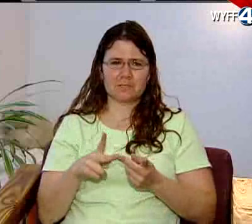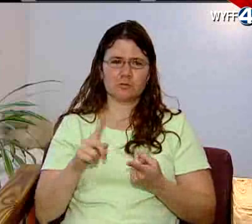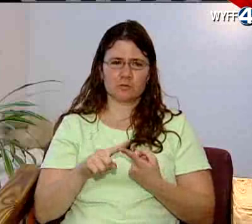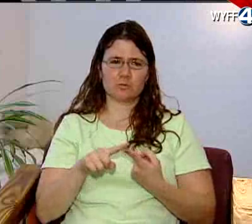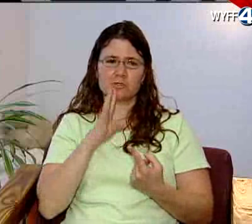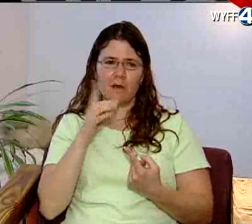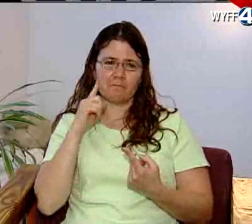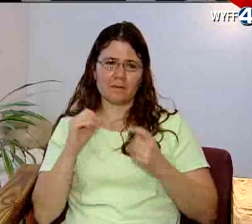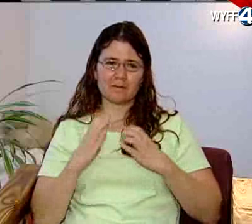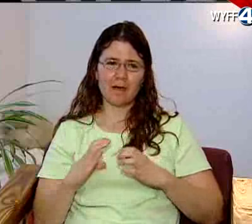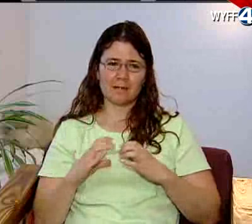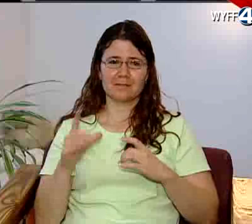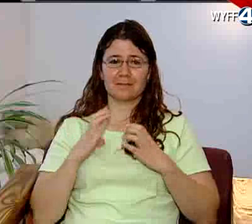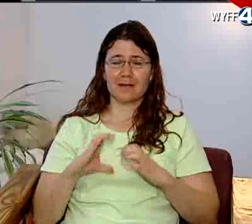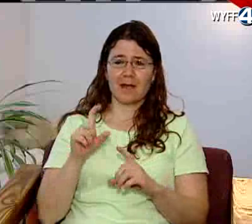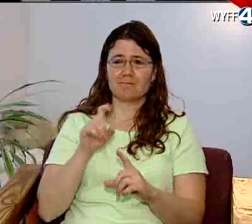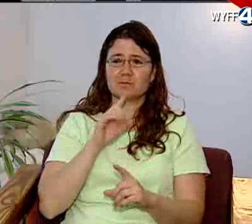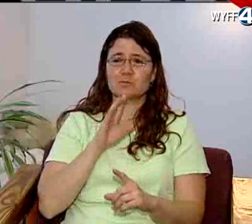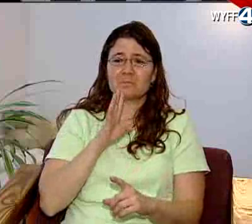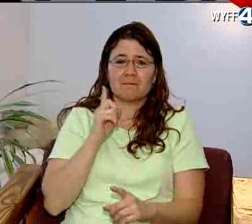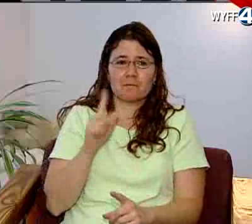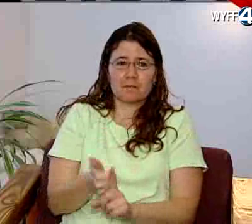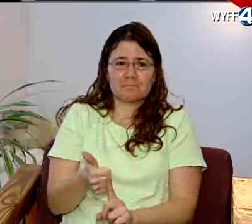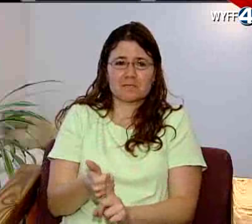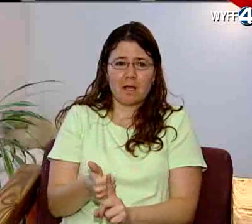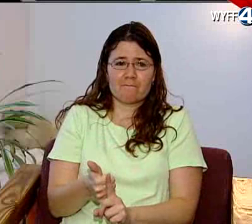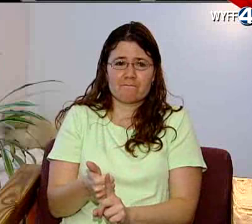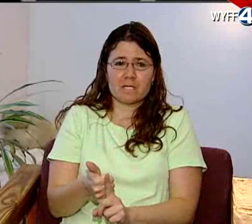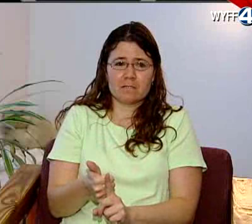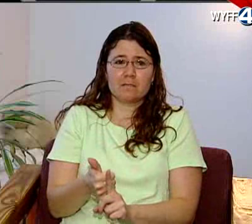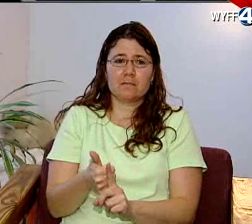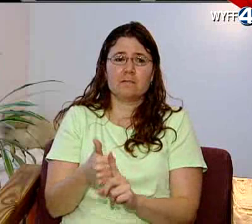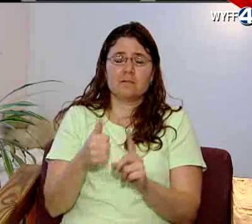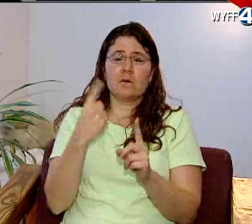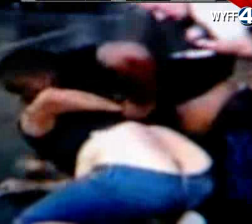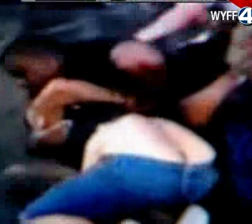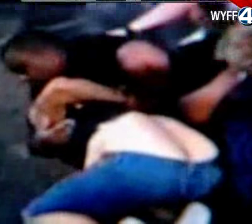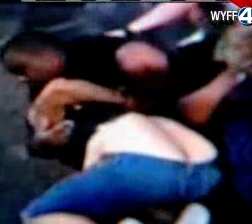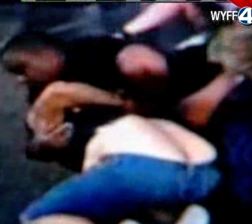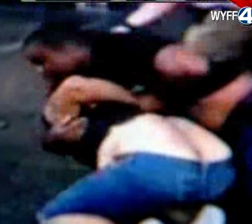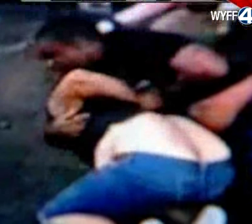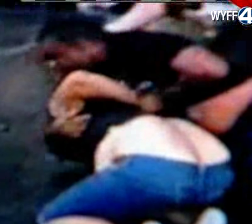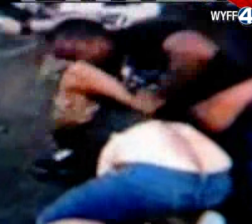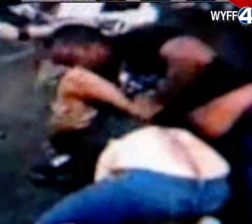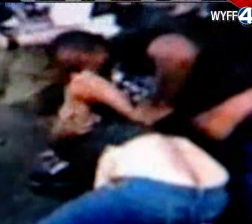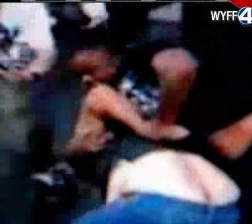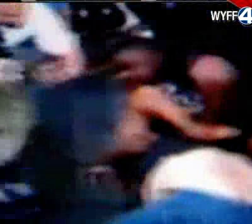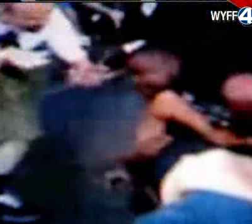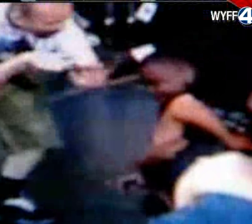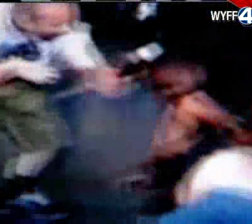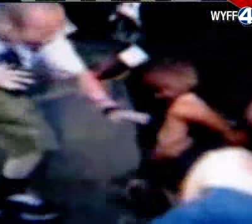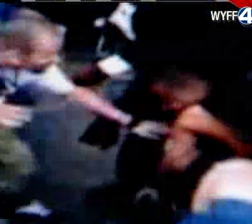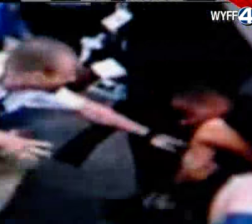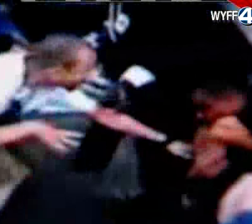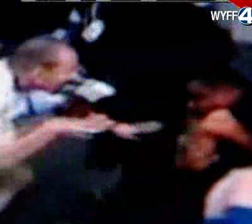an interpreter. It's not my position to talk for the clients and to speak for those clients. She says what happened here illustrates the need for more training